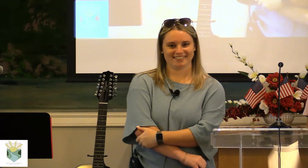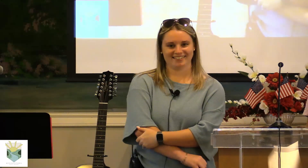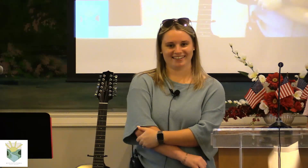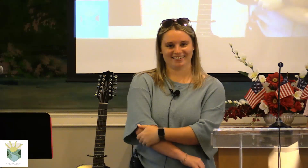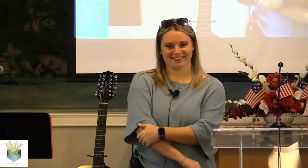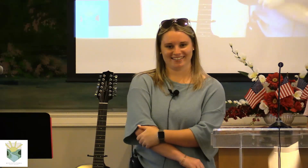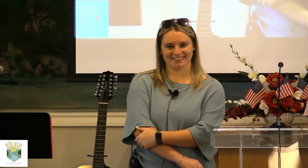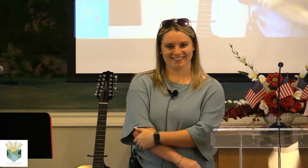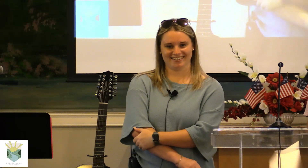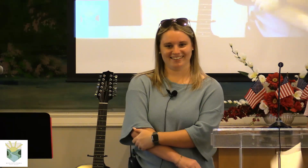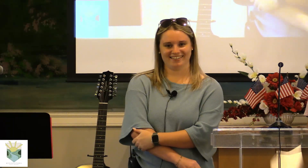Yeah.